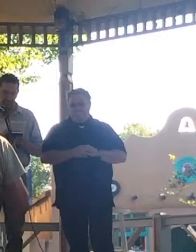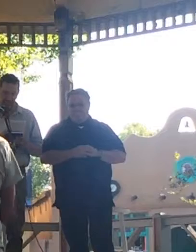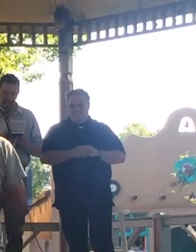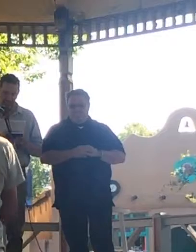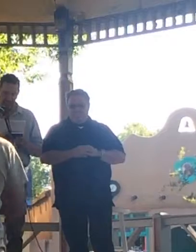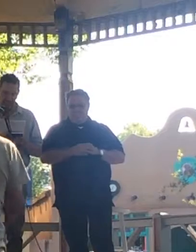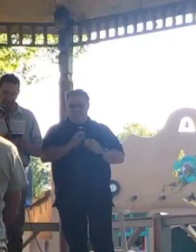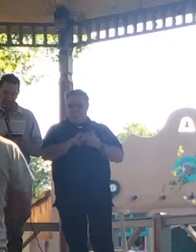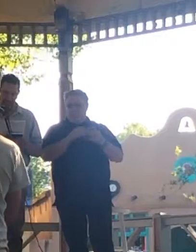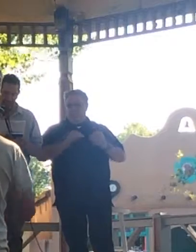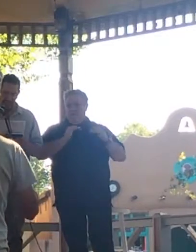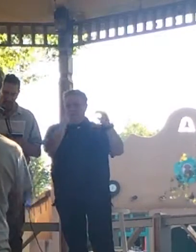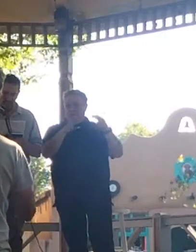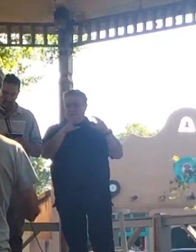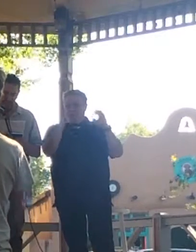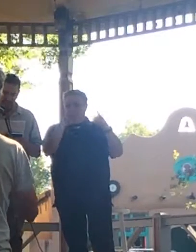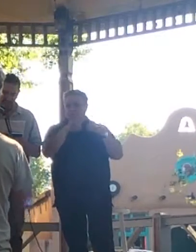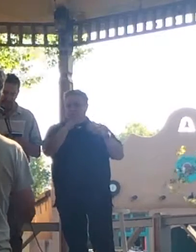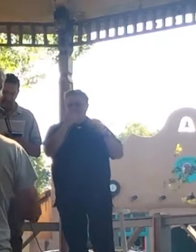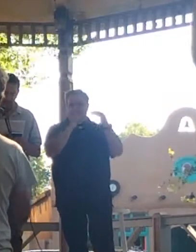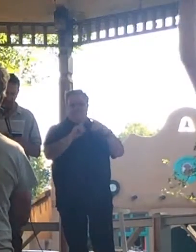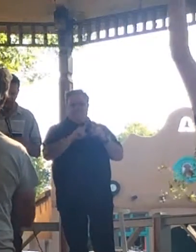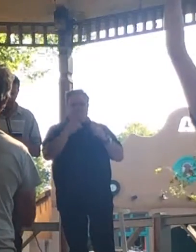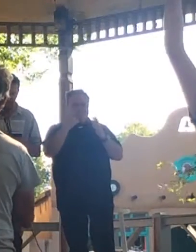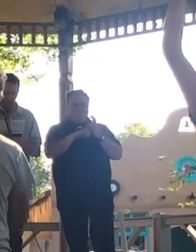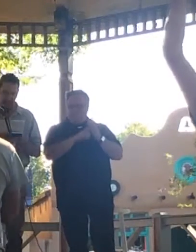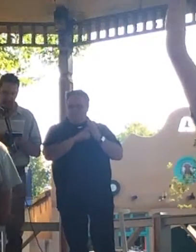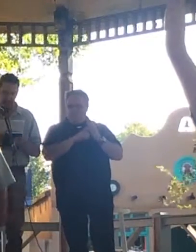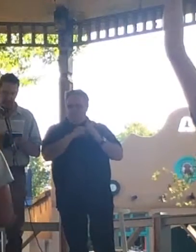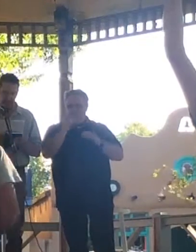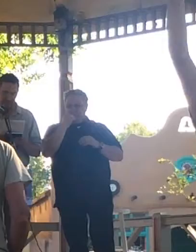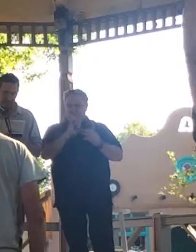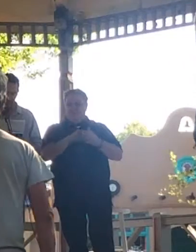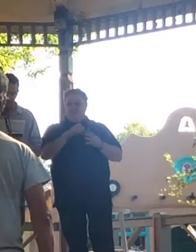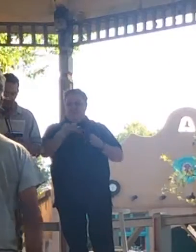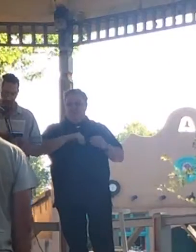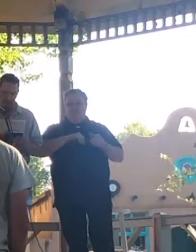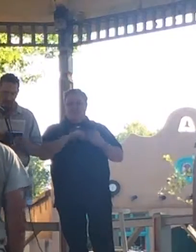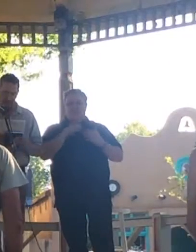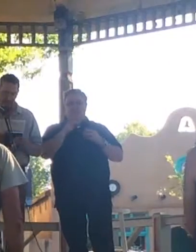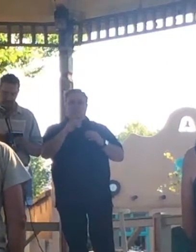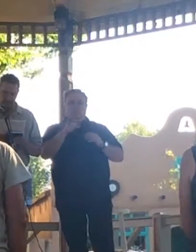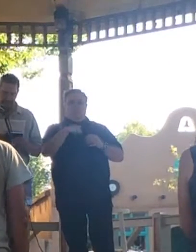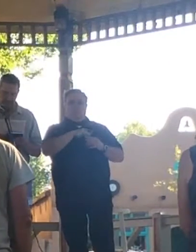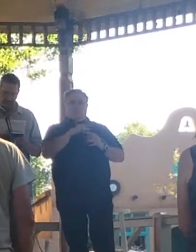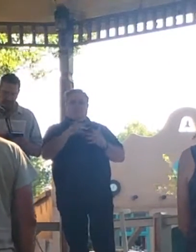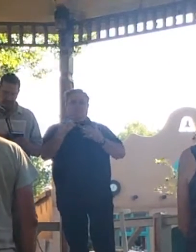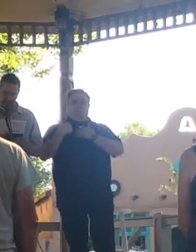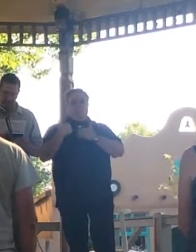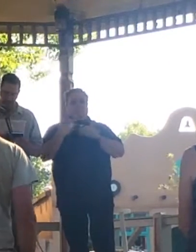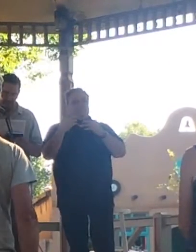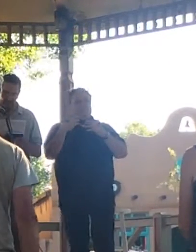The challenge for higher education is not limited to recognition and remorse for racism, intolerance, and equity. We bear the